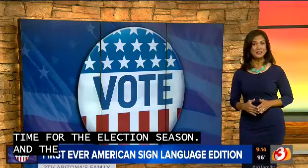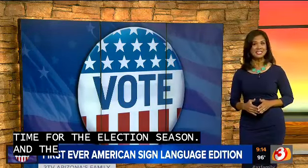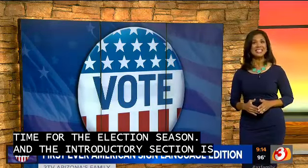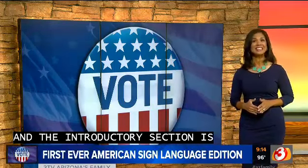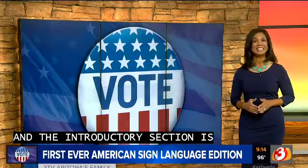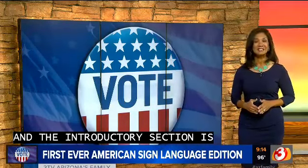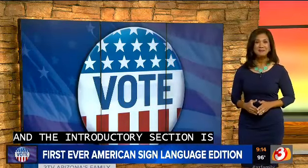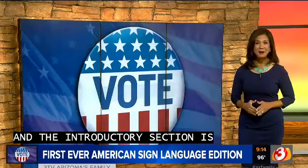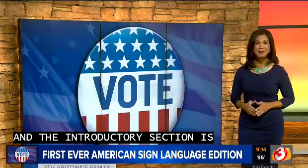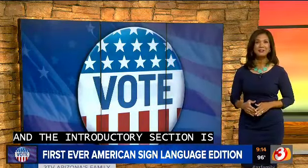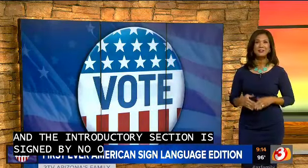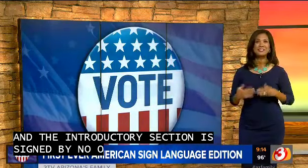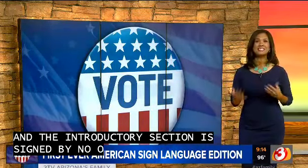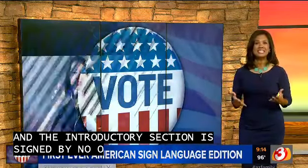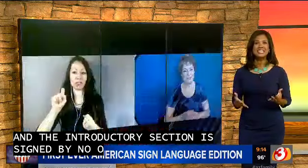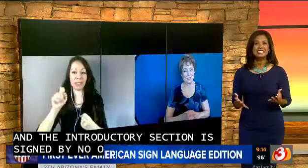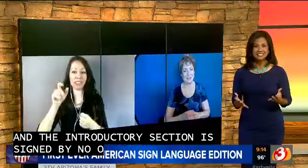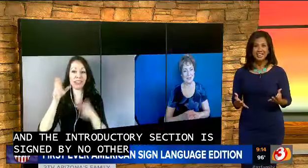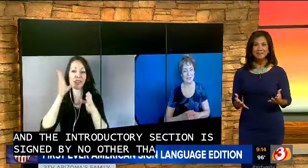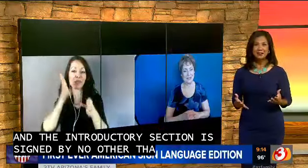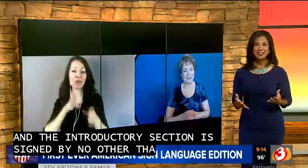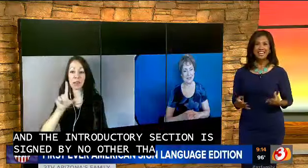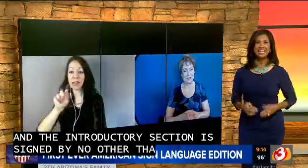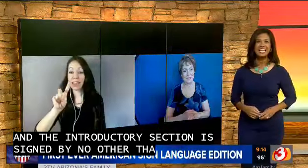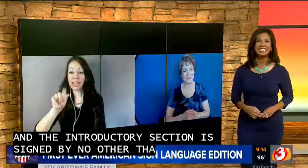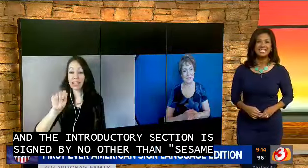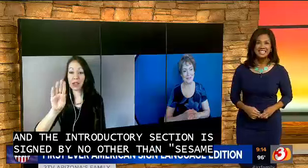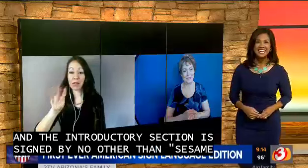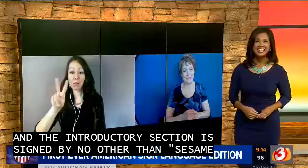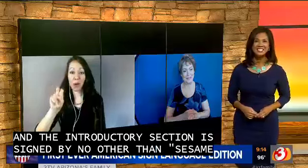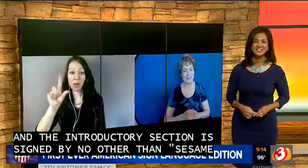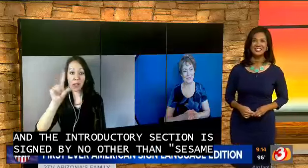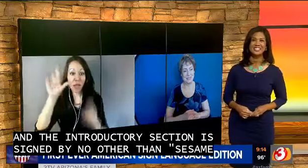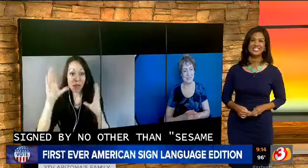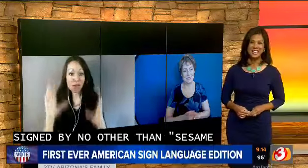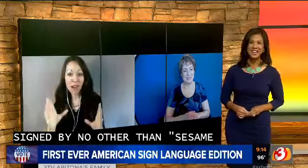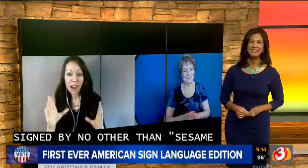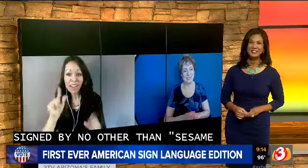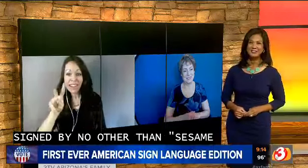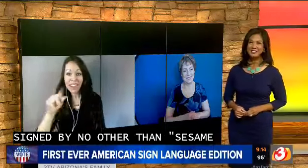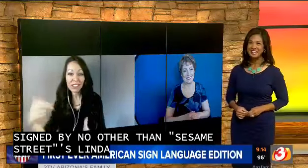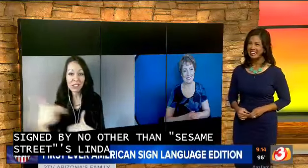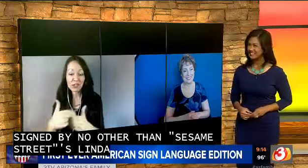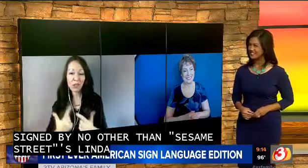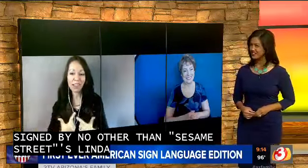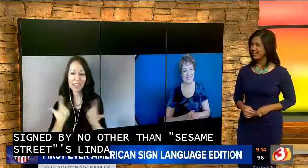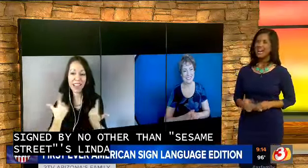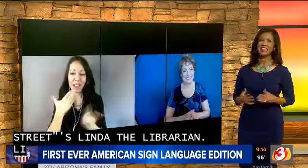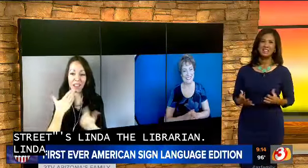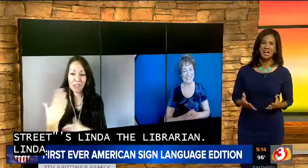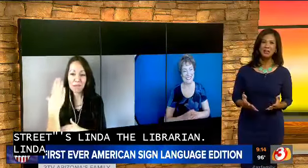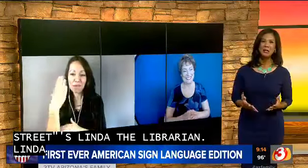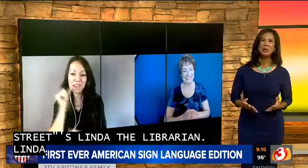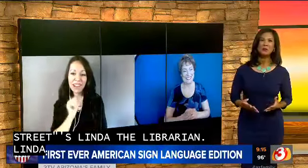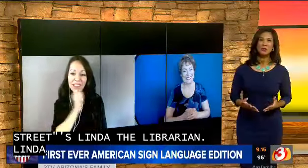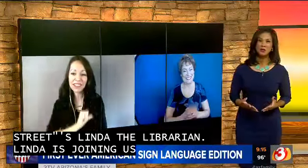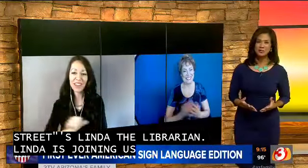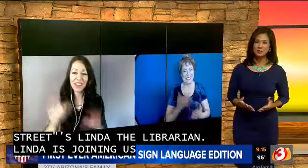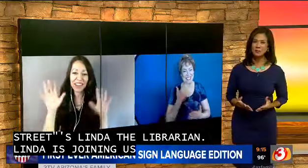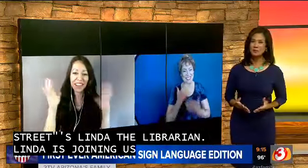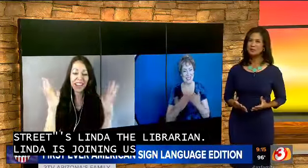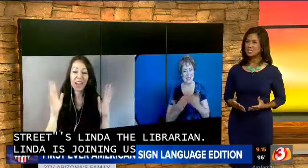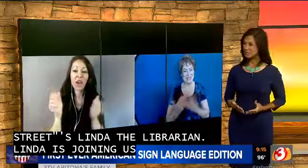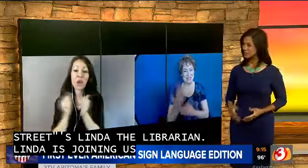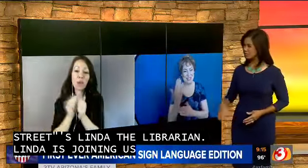Sesame Street's Linda Bove. Of course, Linda the librarian. And Linda is joining us live on Good Morning Arizona, along with